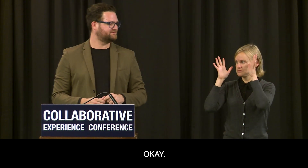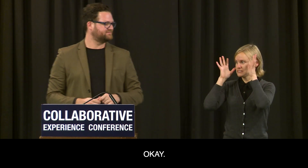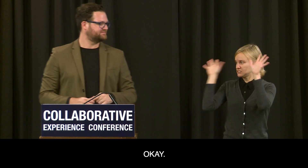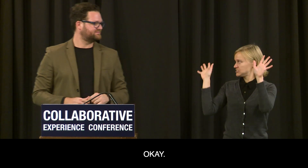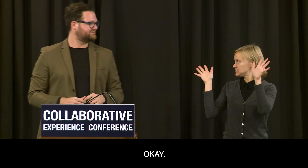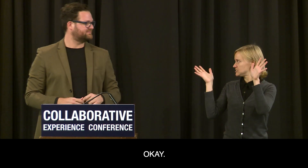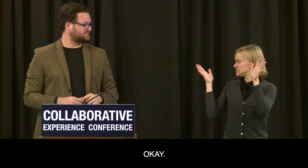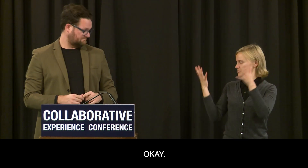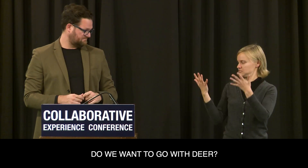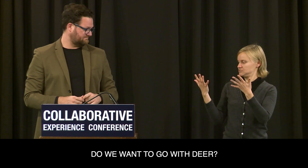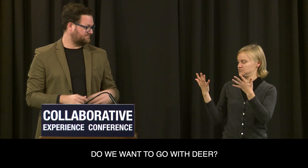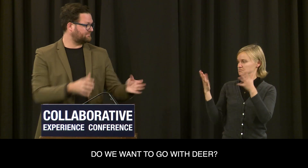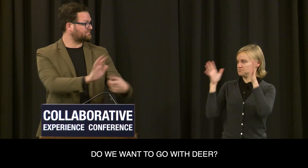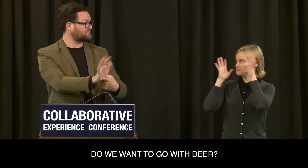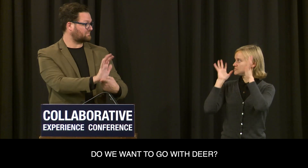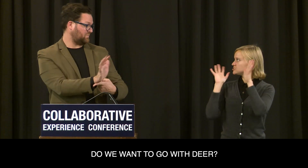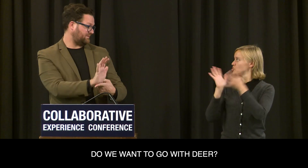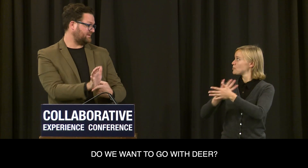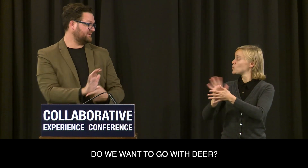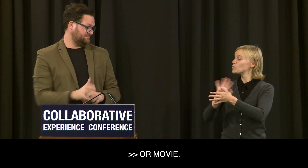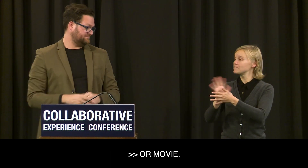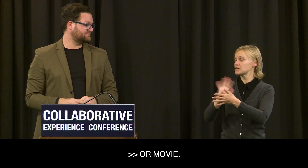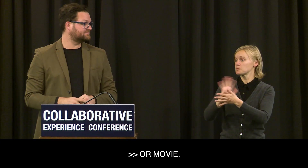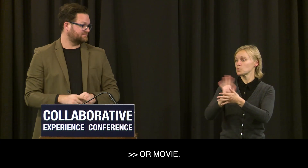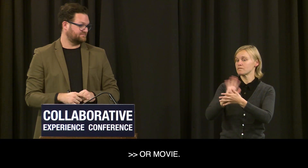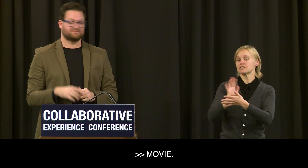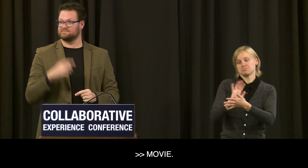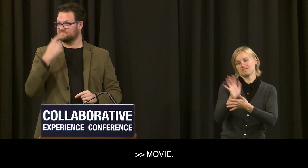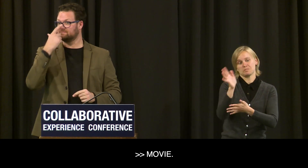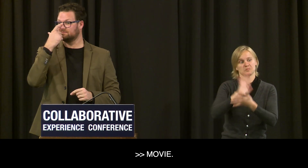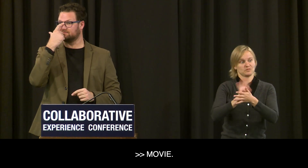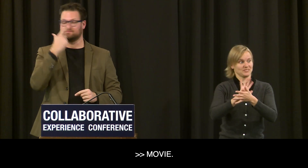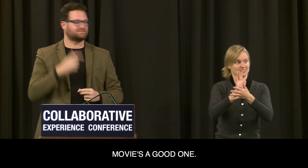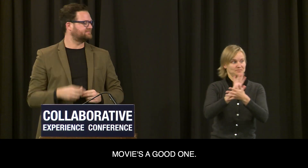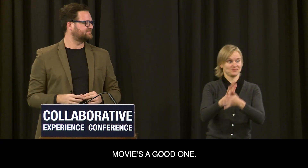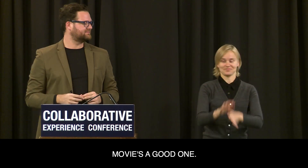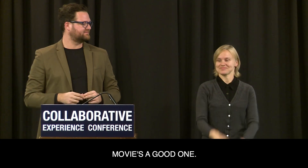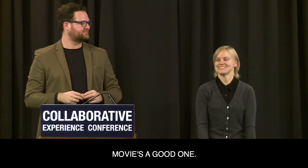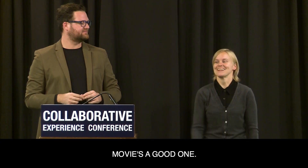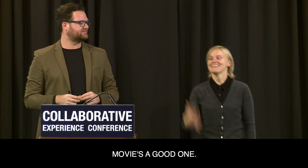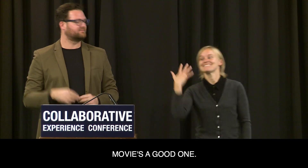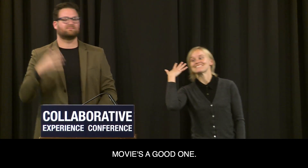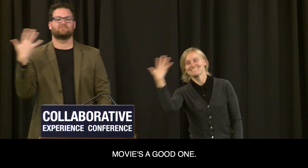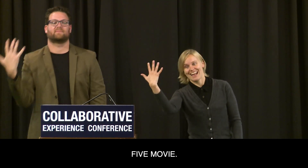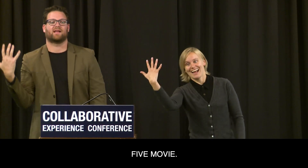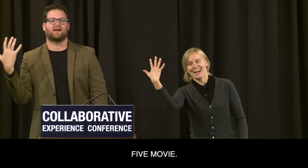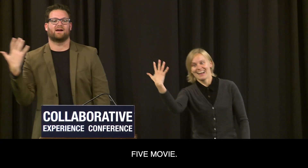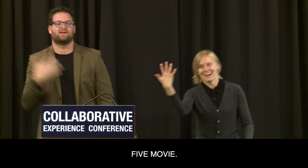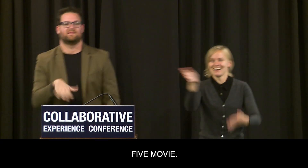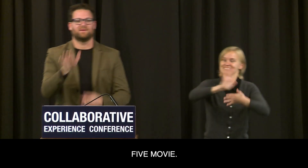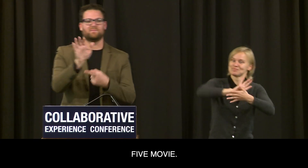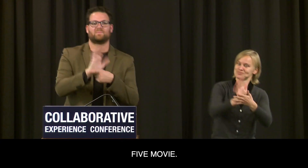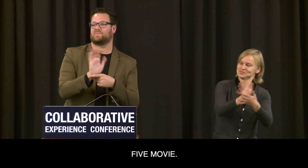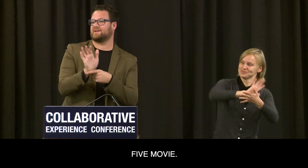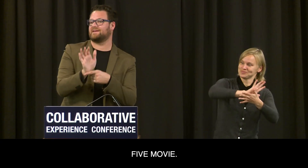Okay. Do we want to go with deer? Or movie? Movie. Movie's a good one. 5.